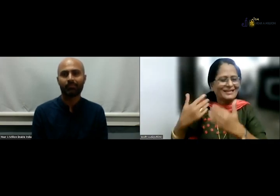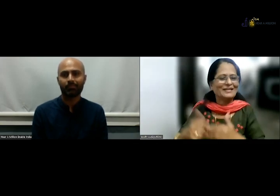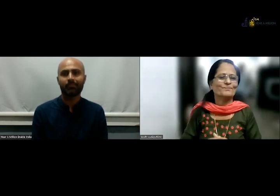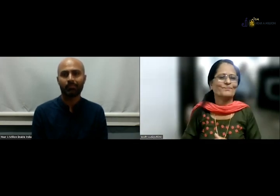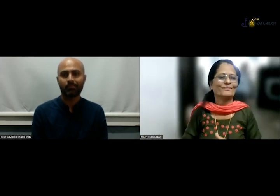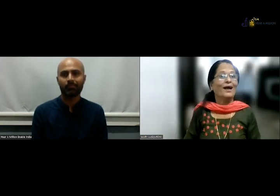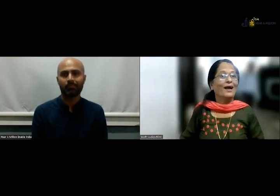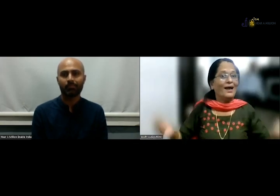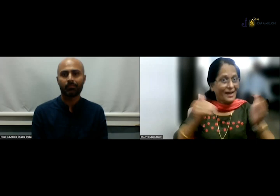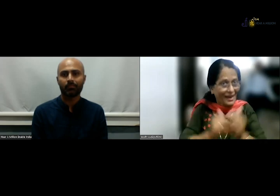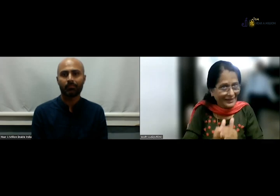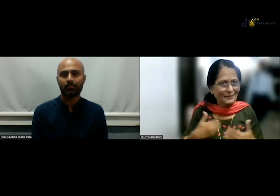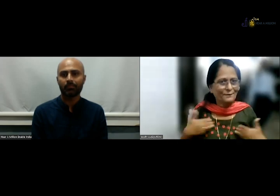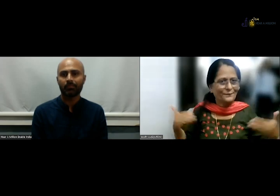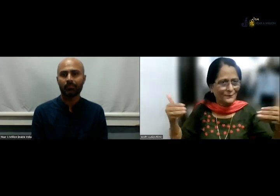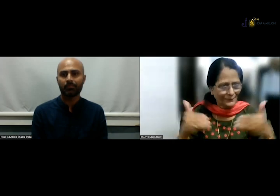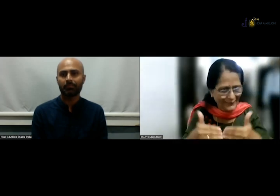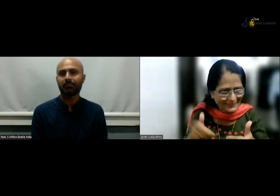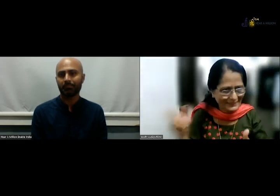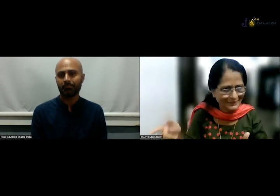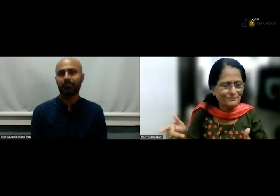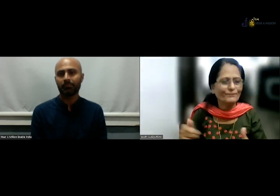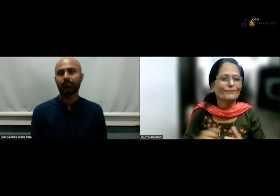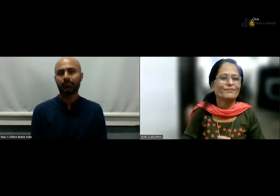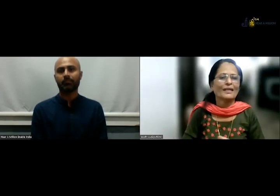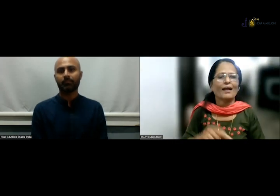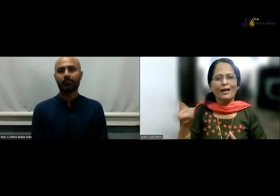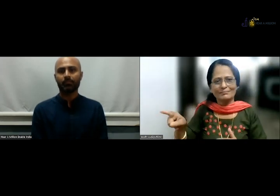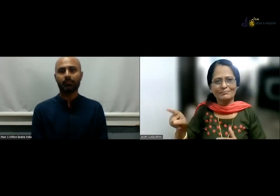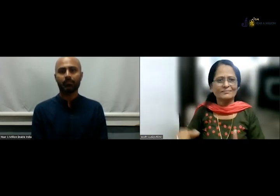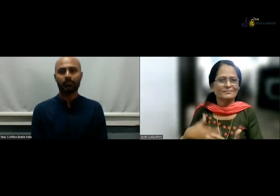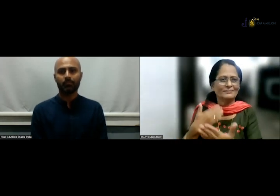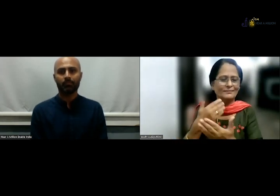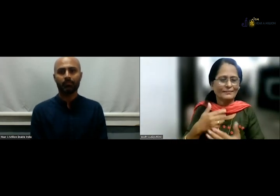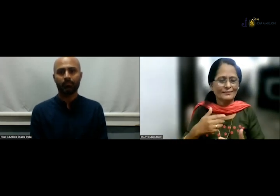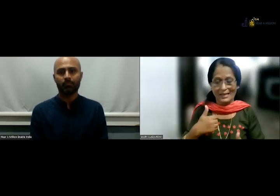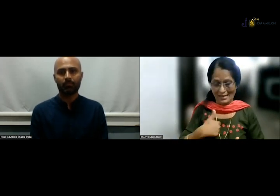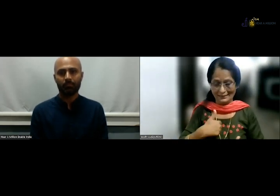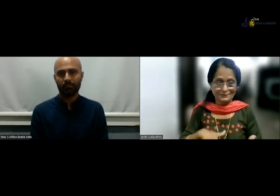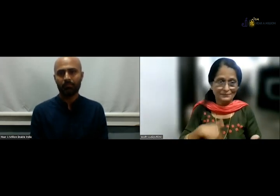so happy at that time and glad as well. Again, we met.